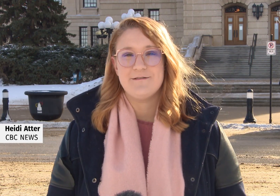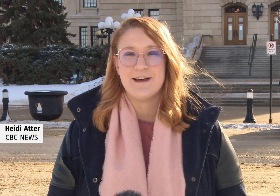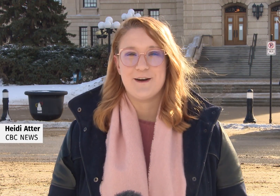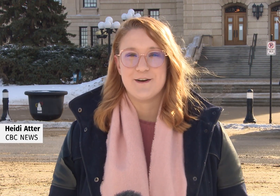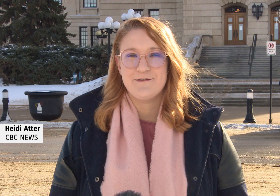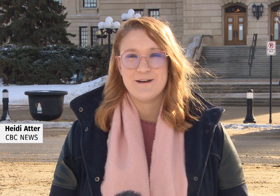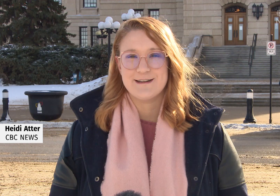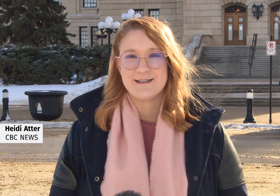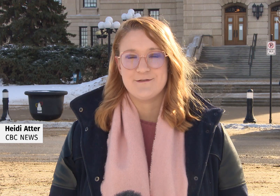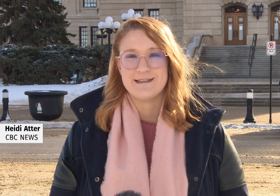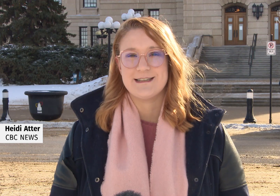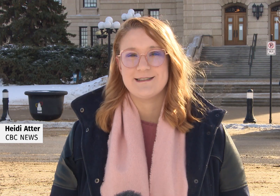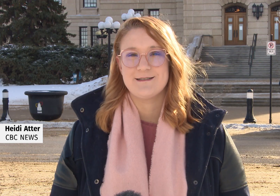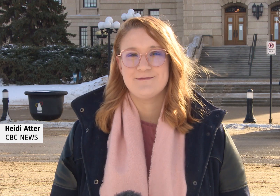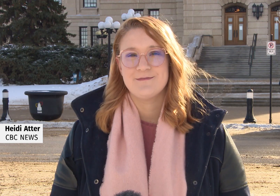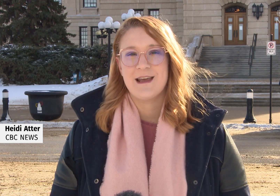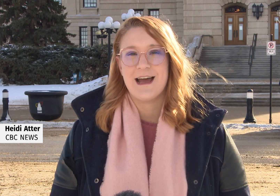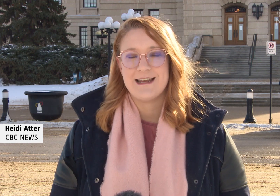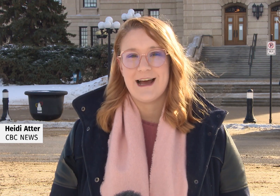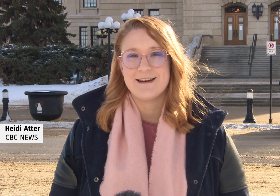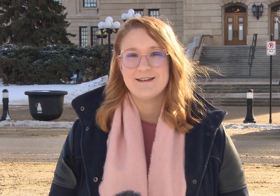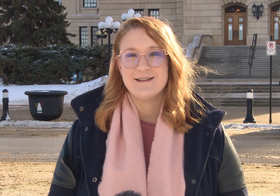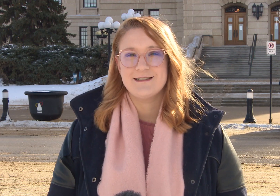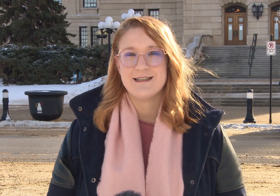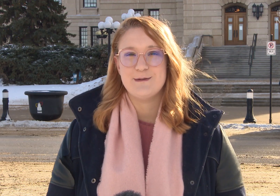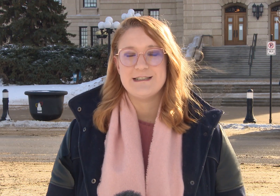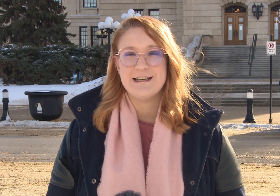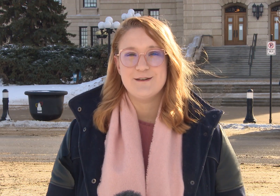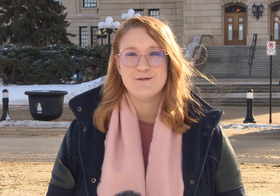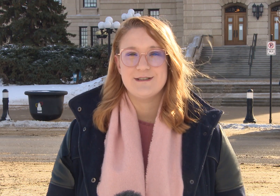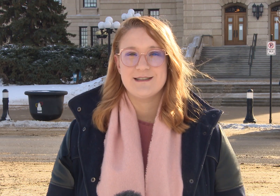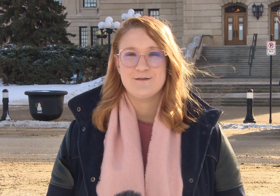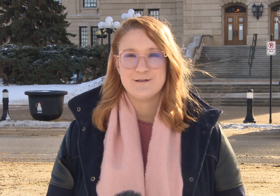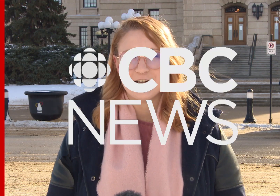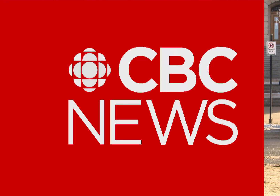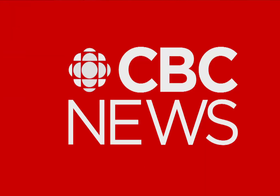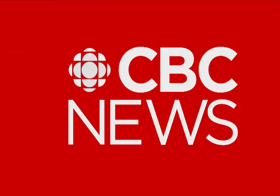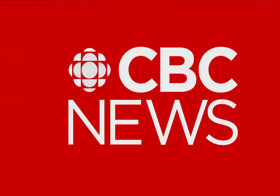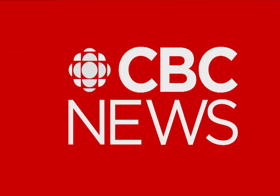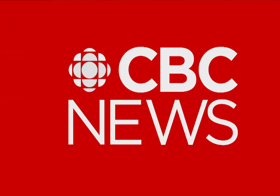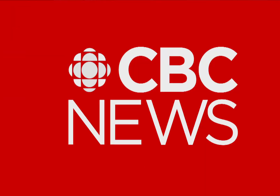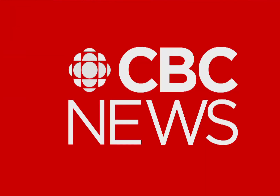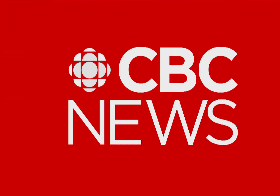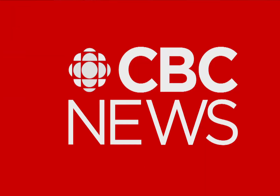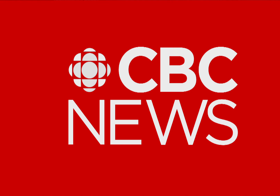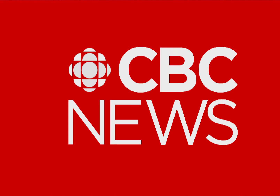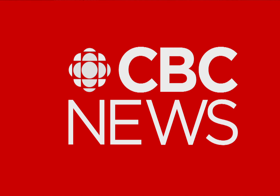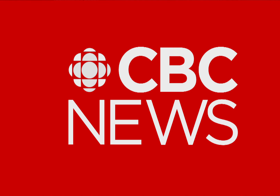Saskatchewan Deaf and Hard of Hearing Services. Heidi Adder, CBC News, Regina.